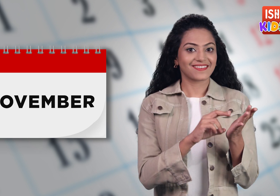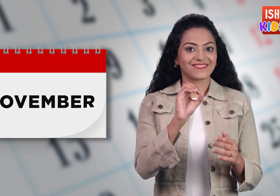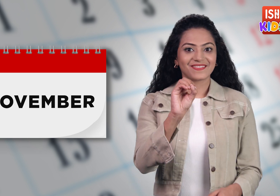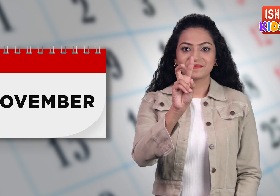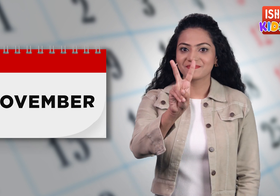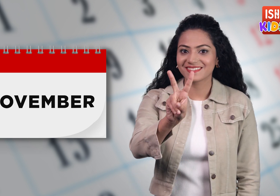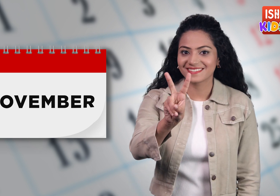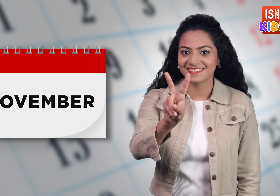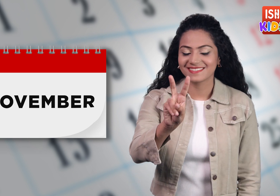November,